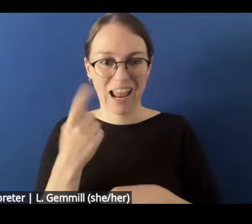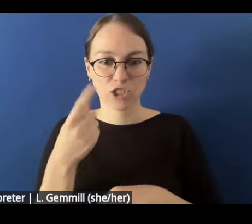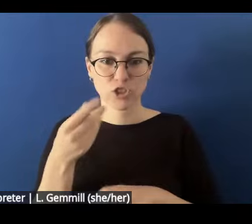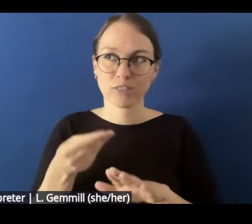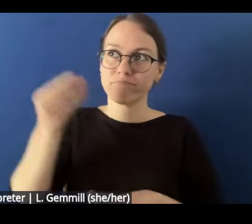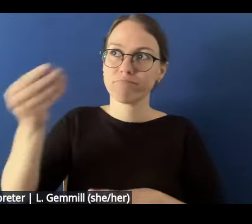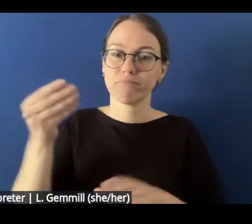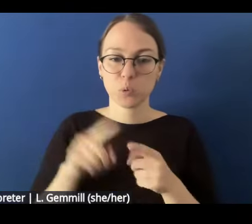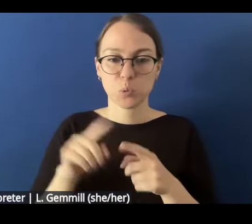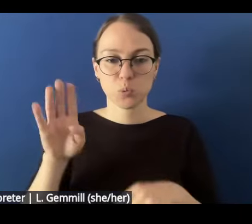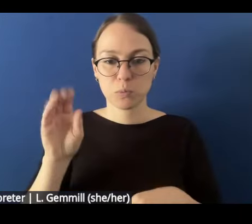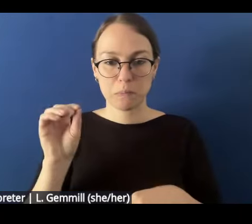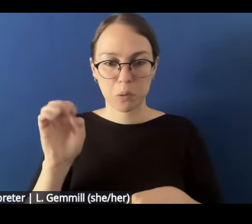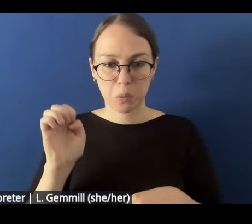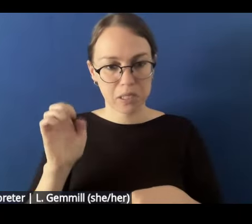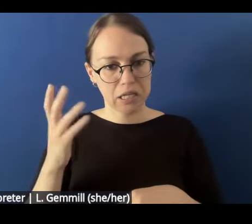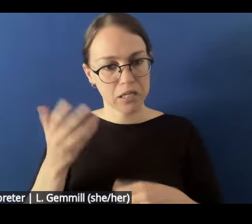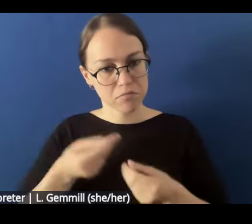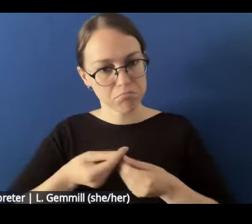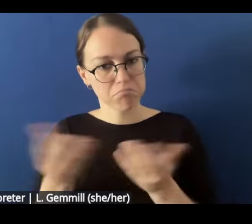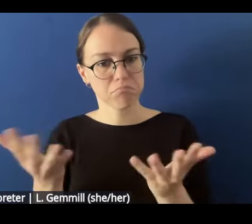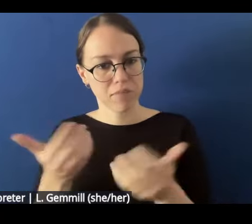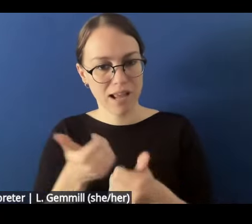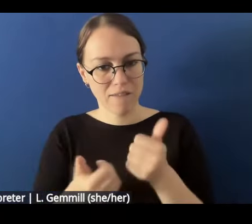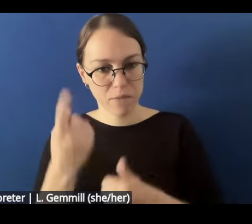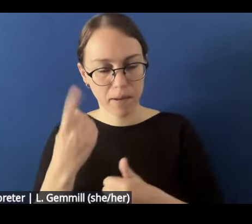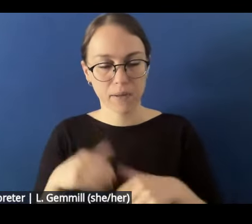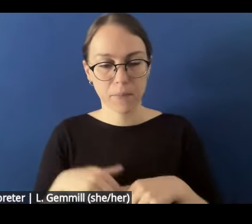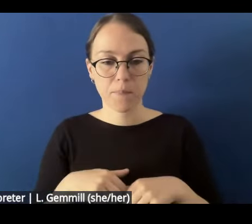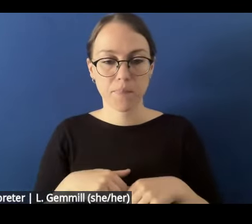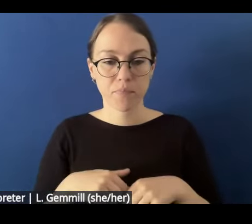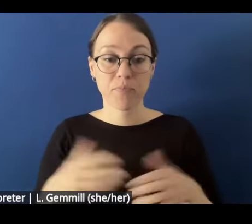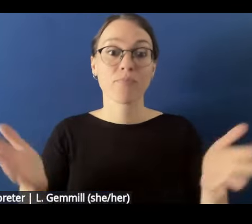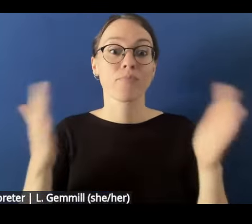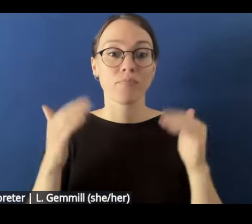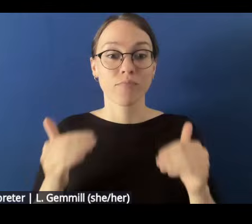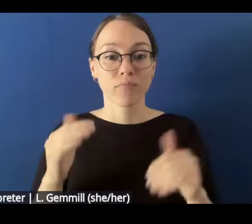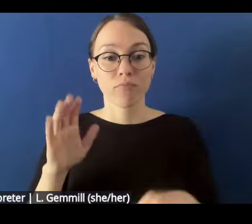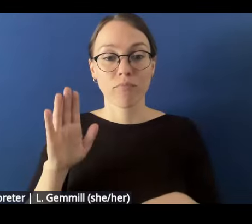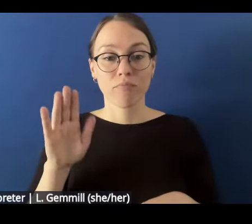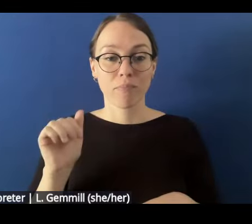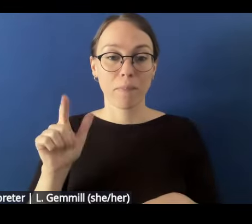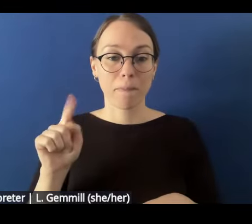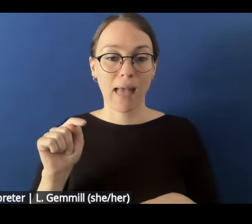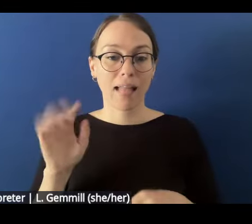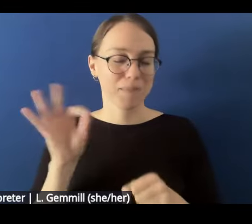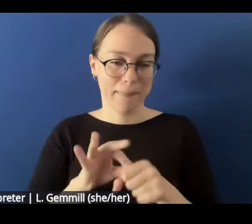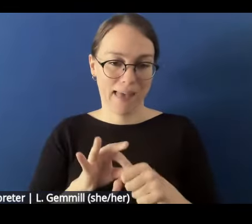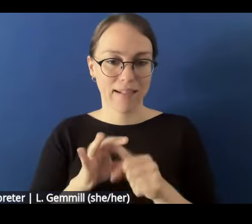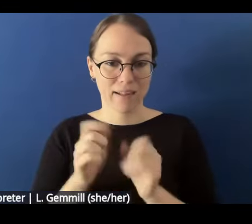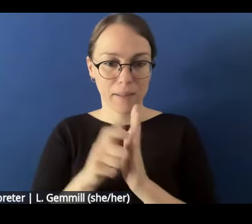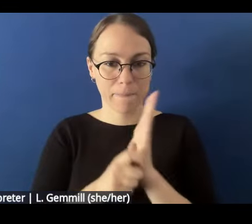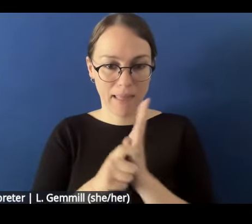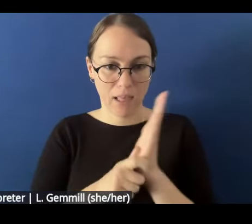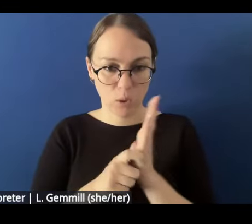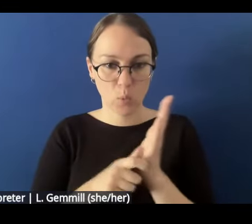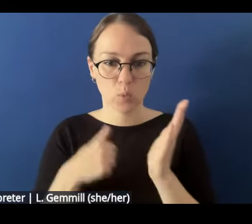ballot manual specifically, we'll continue to explore what we think as far as